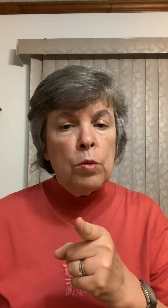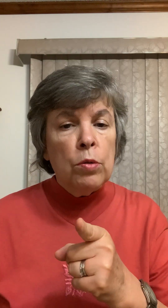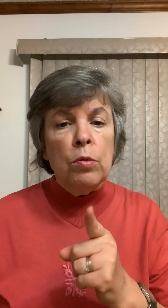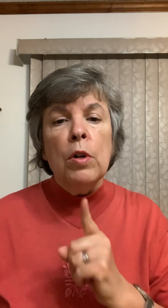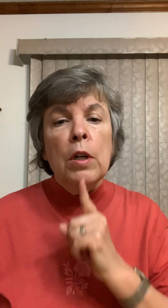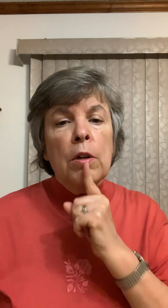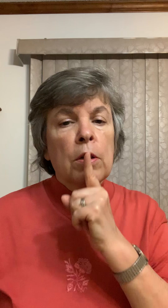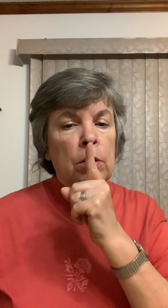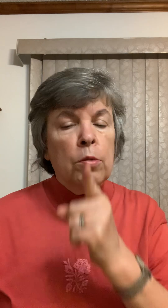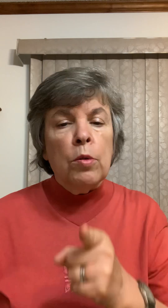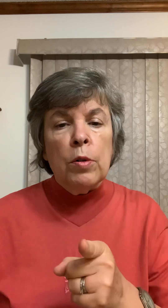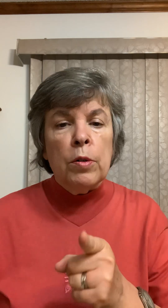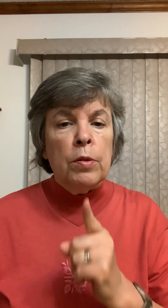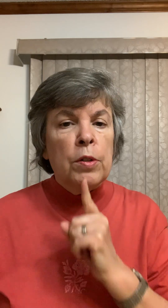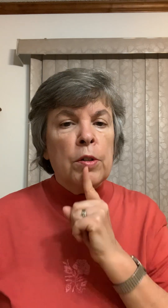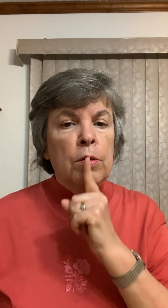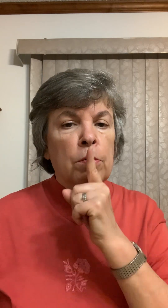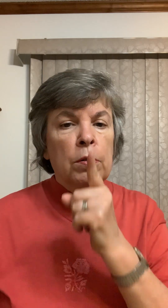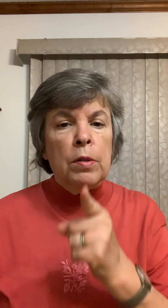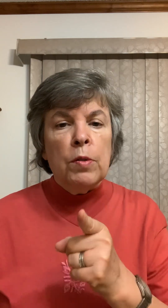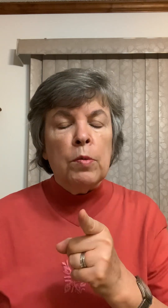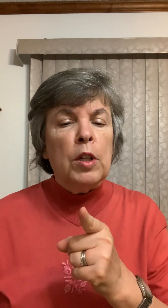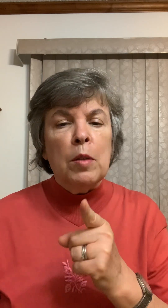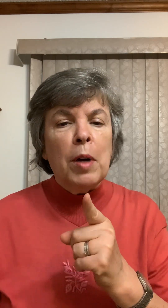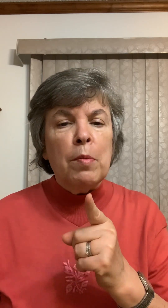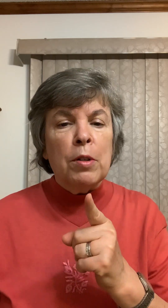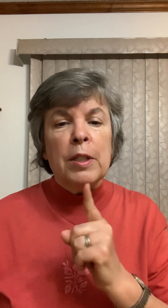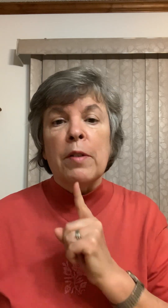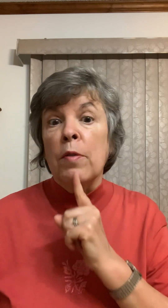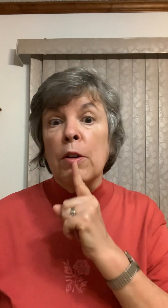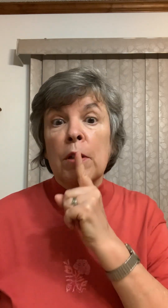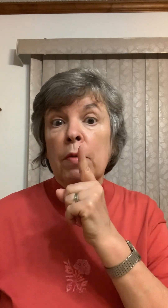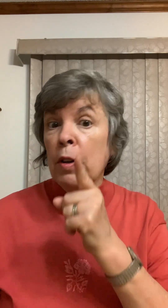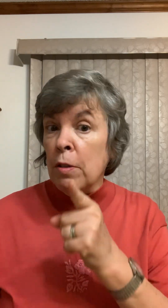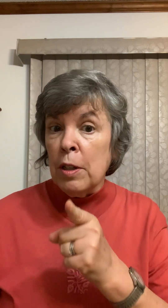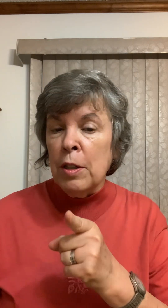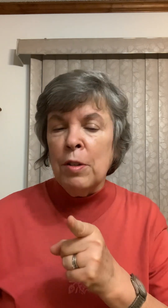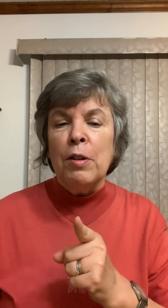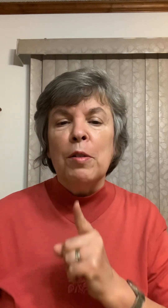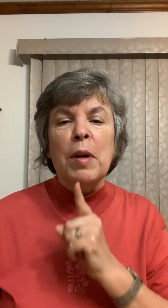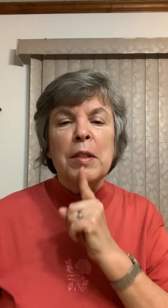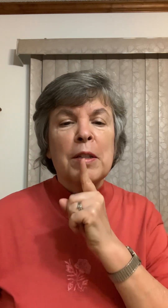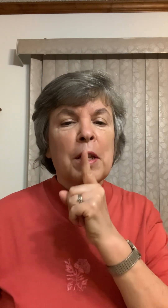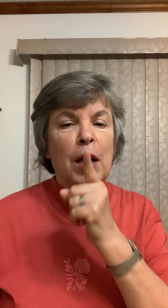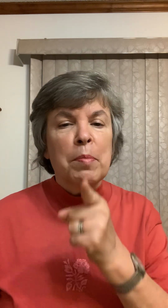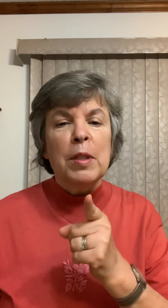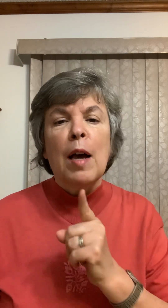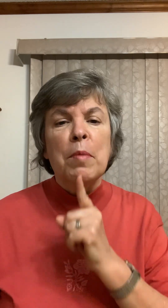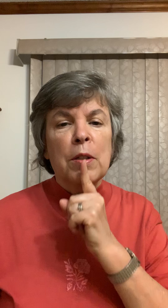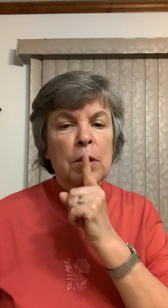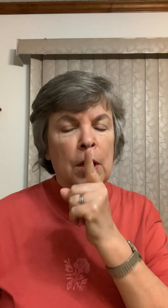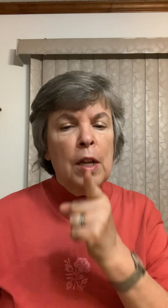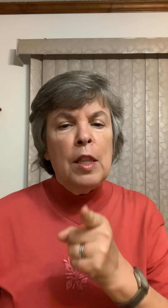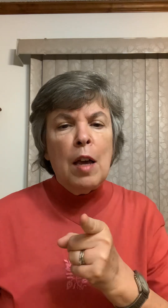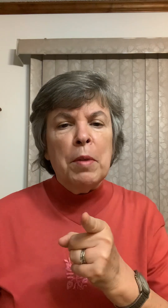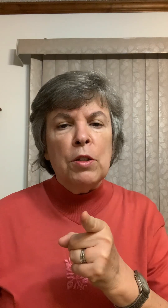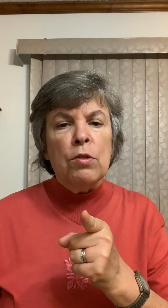true. Or, you know, if you're reading the Bible and it's like verily, verily, you know, you might say that, but that means